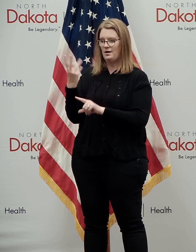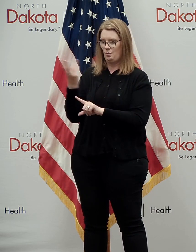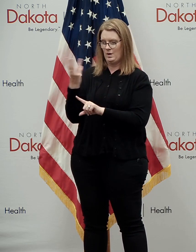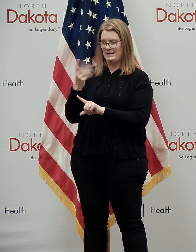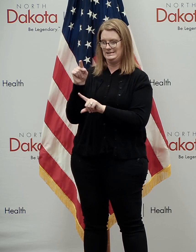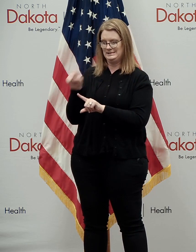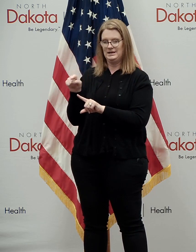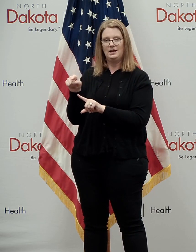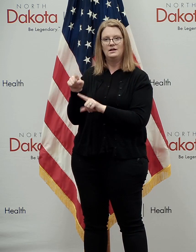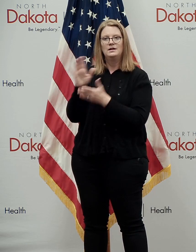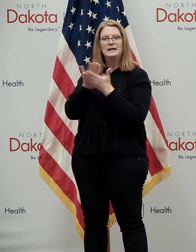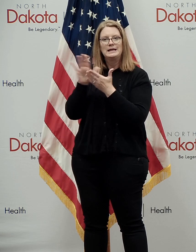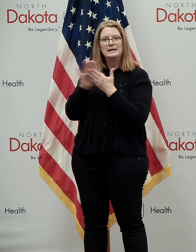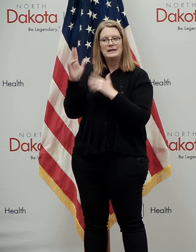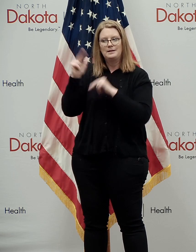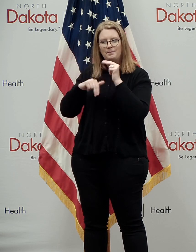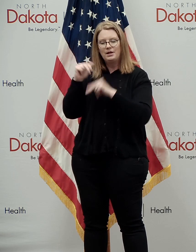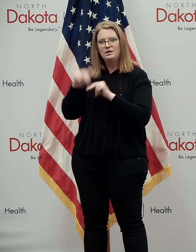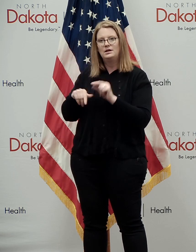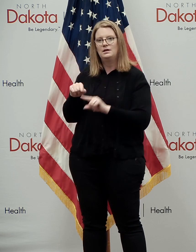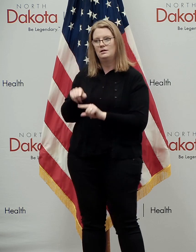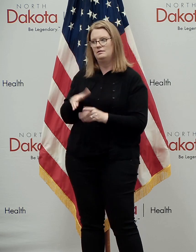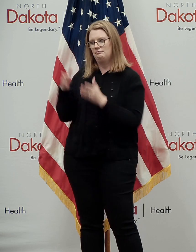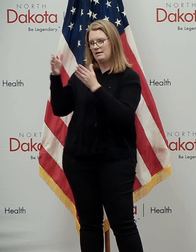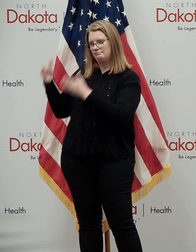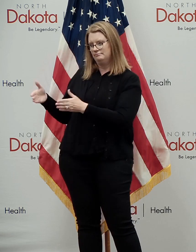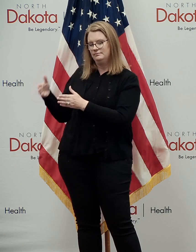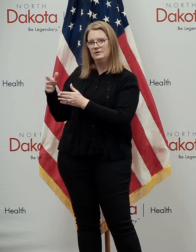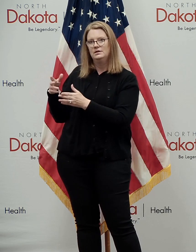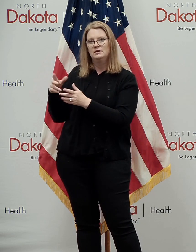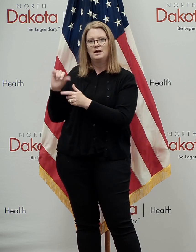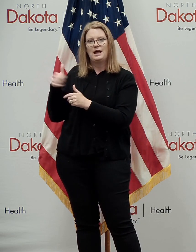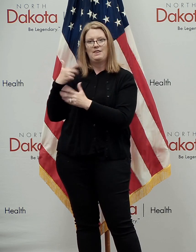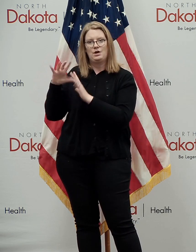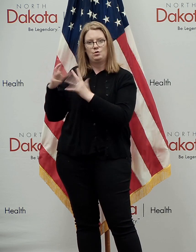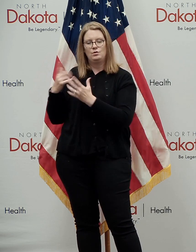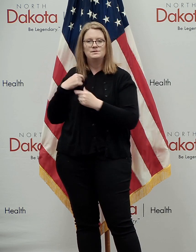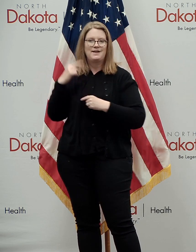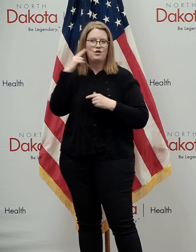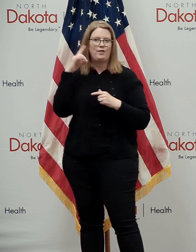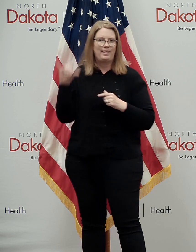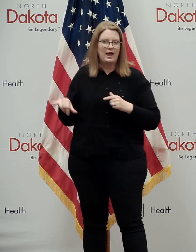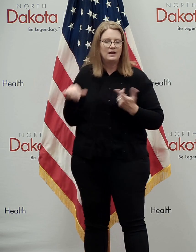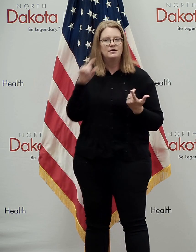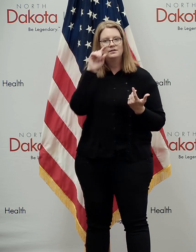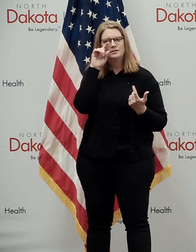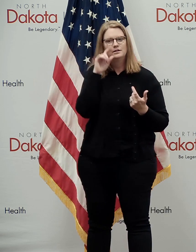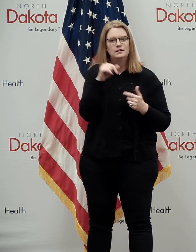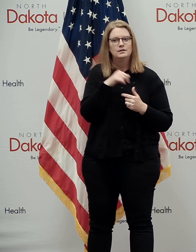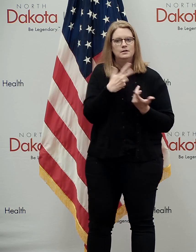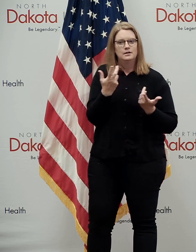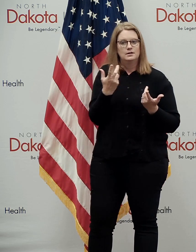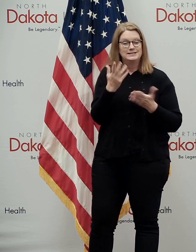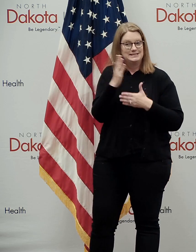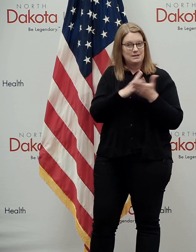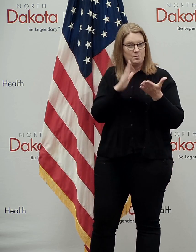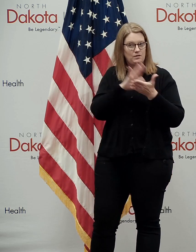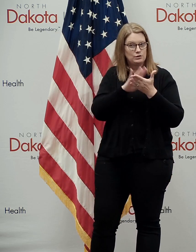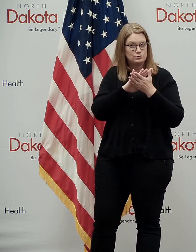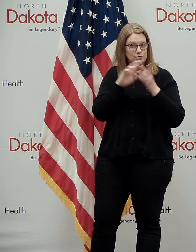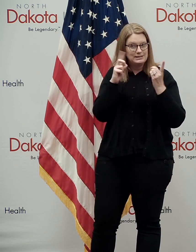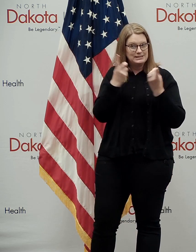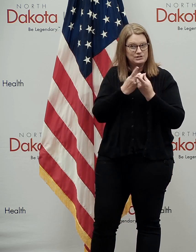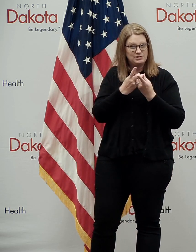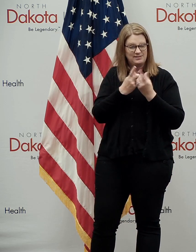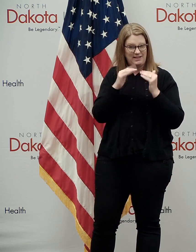they clean the building, and then the groups switch out. So I've heard a lot of that. I've heard a lot where some of our school districts have